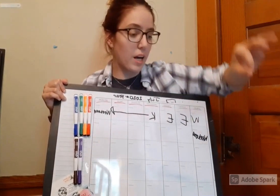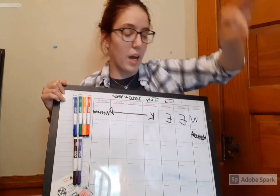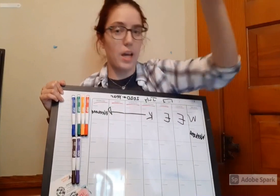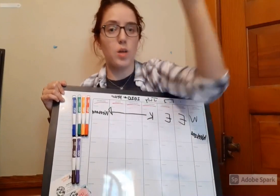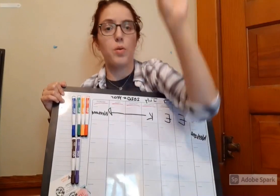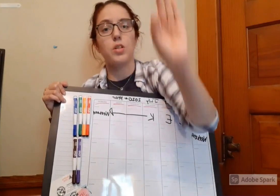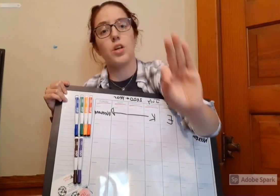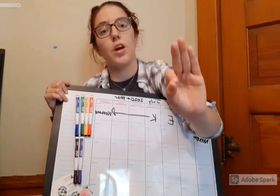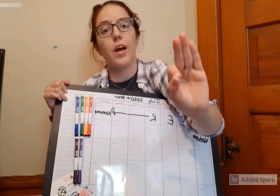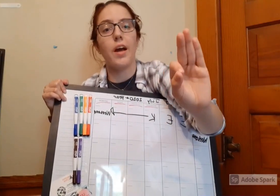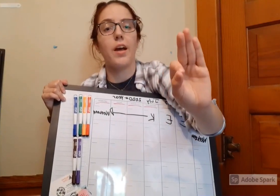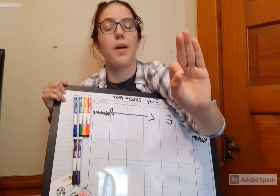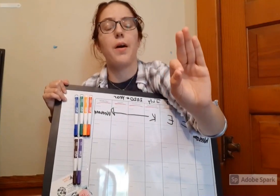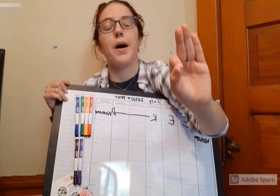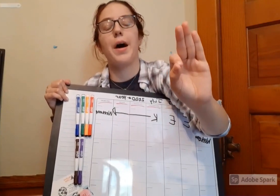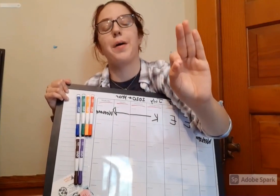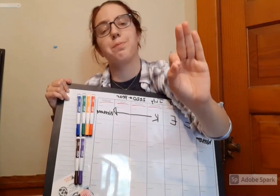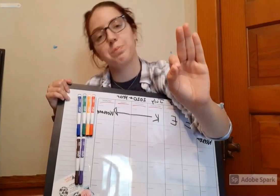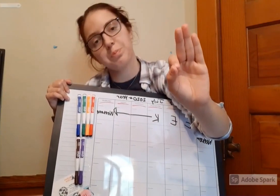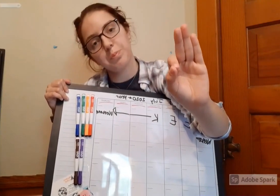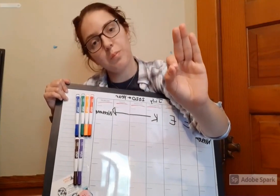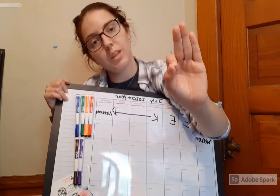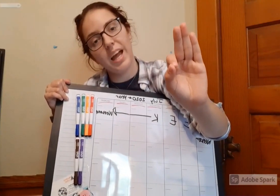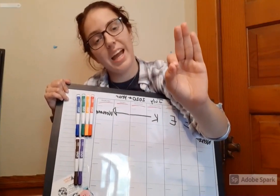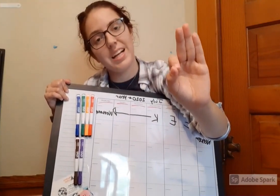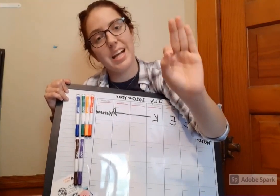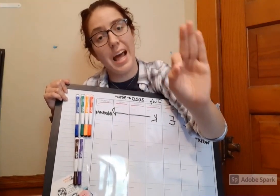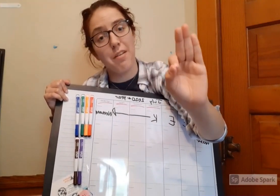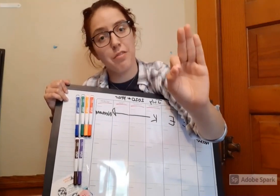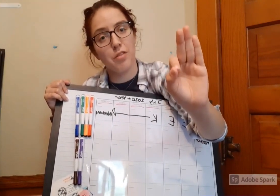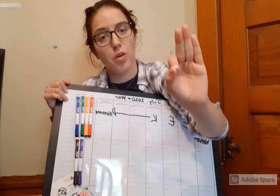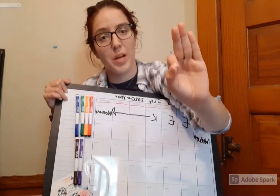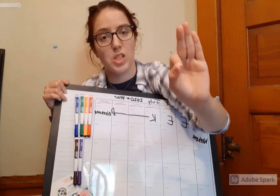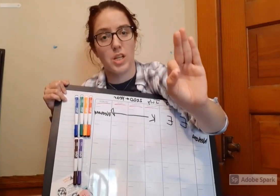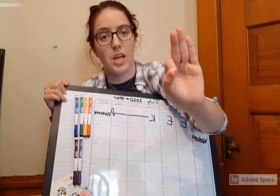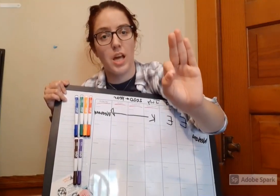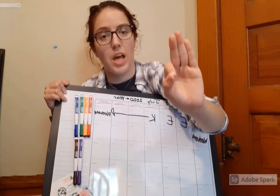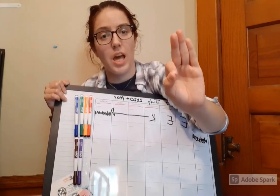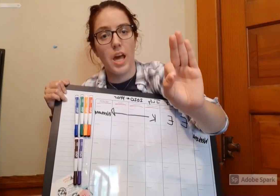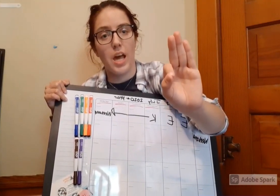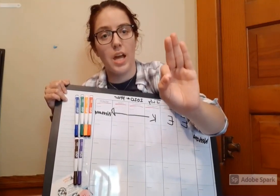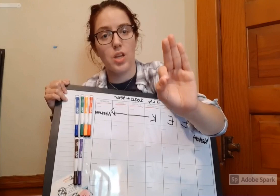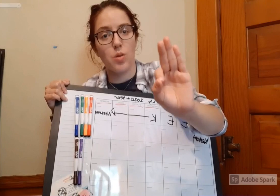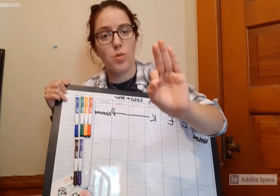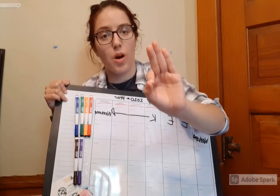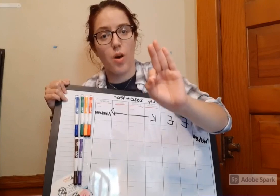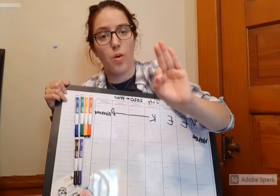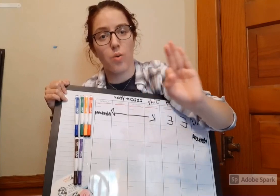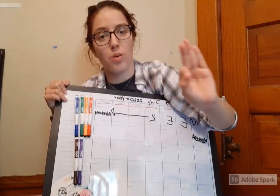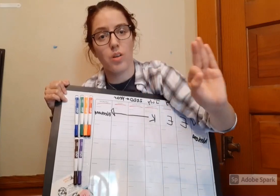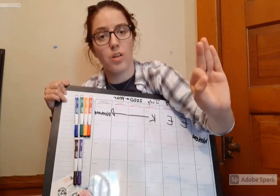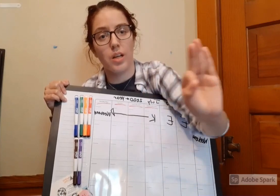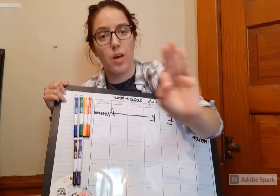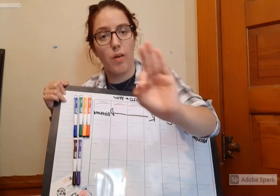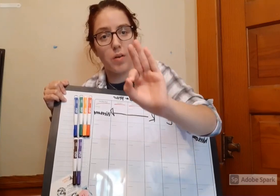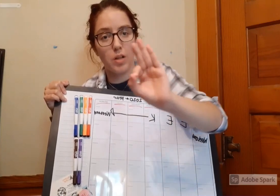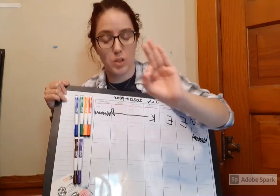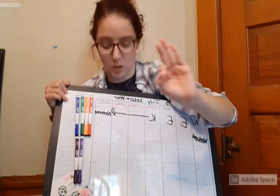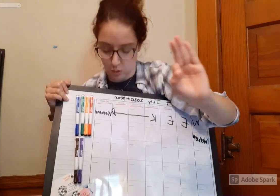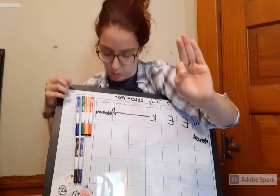Friday, you put your hand in an F formation and you go around in a circle. So this